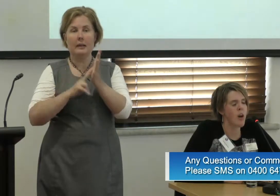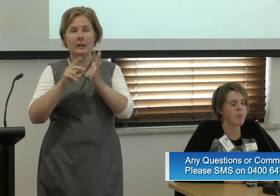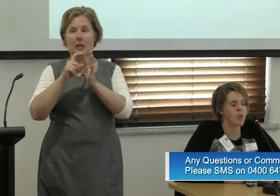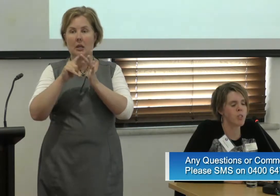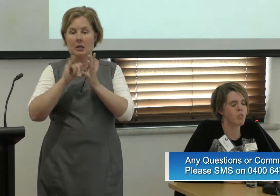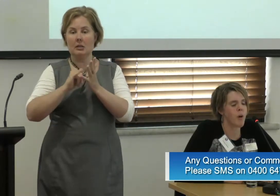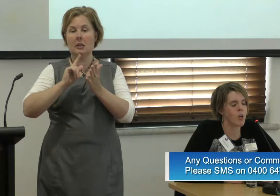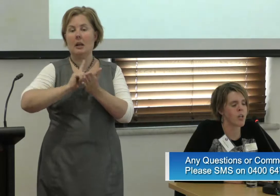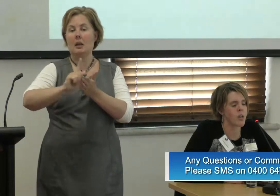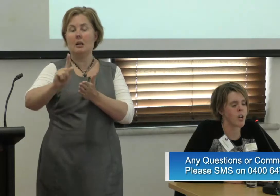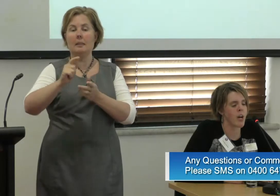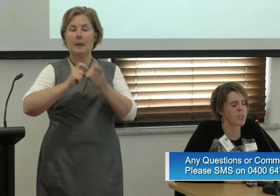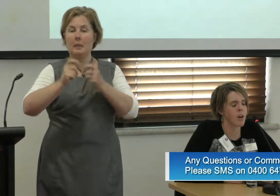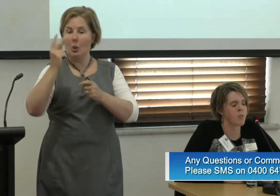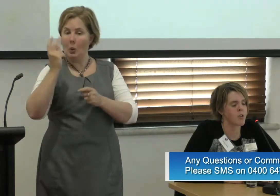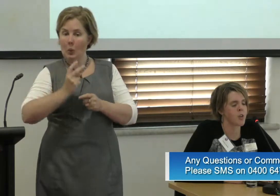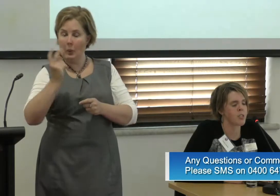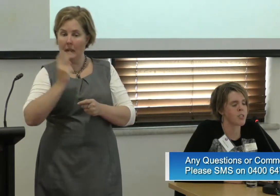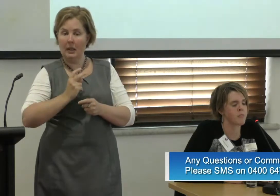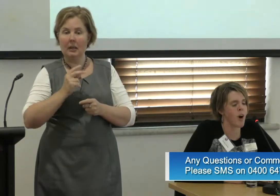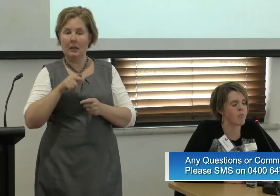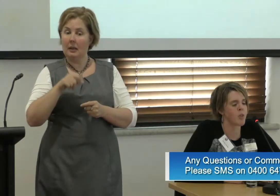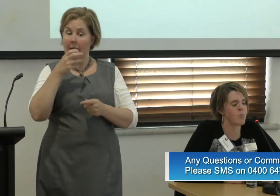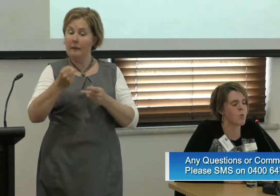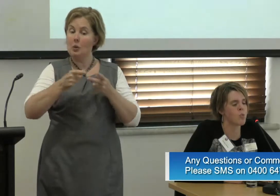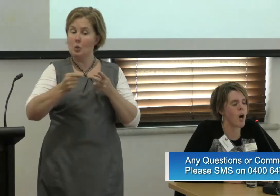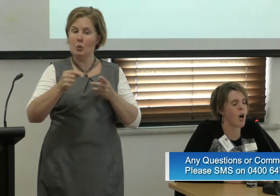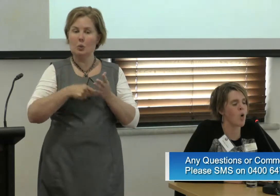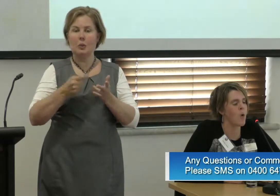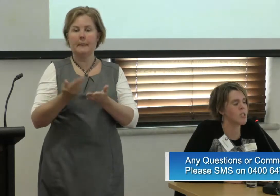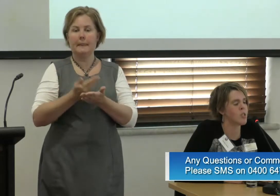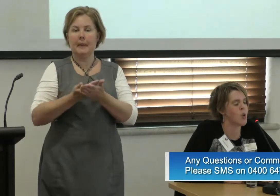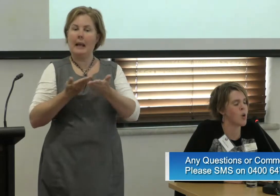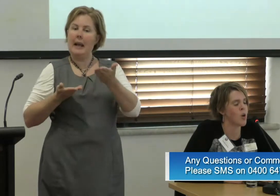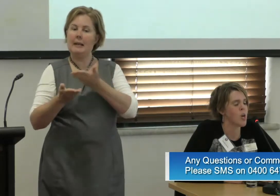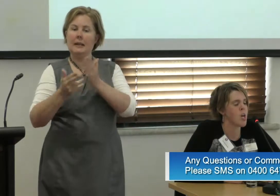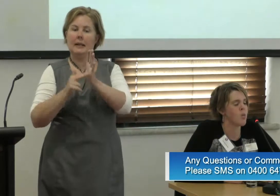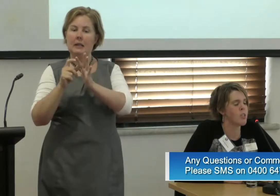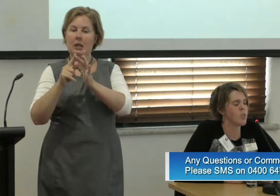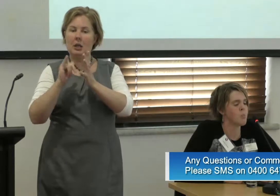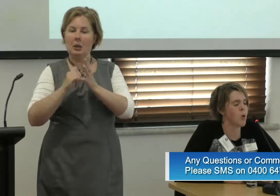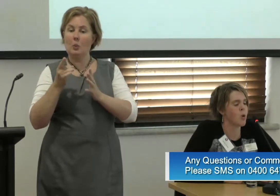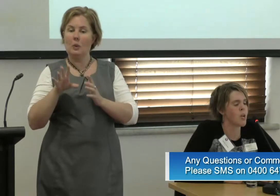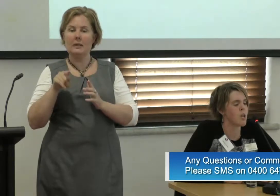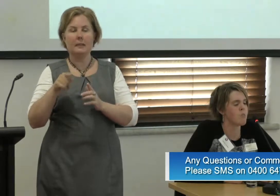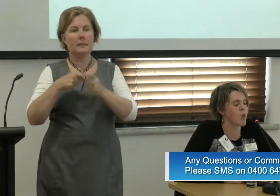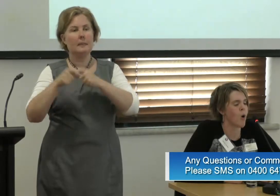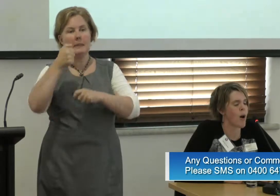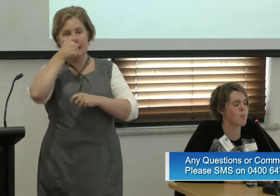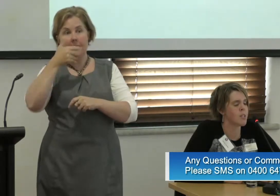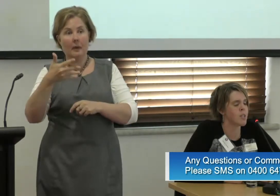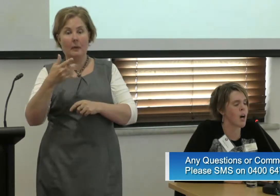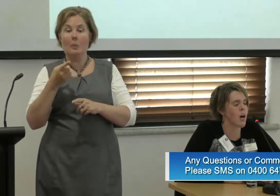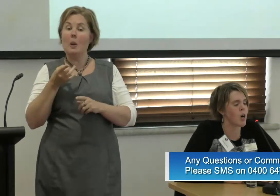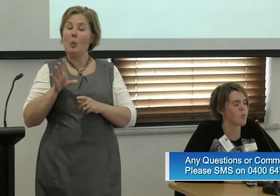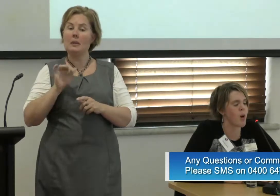do have the choice to remain on the NDIS after you turn 65, but the rules are once your support